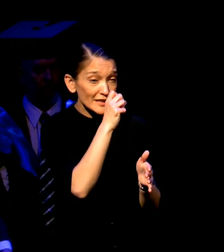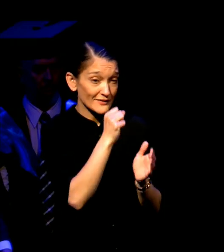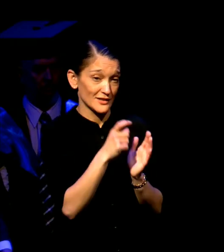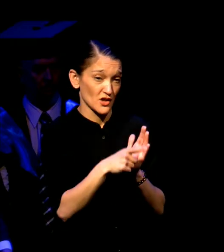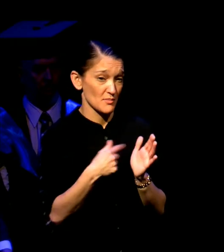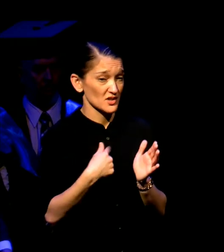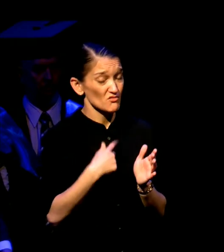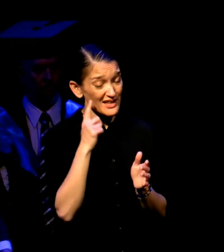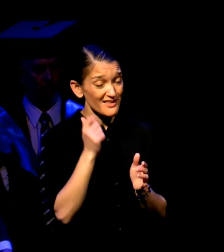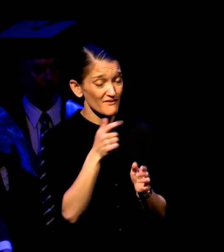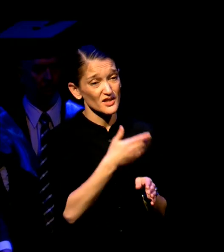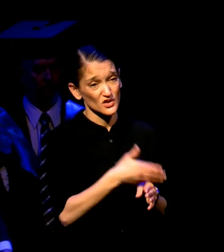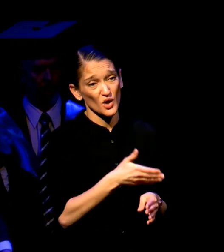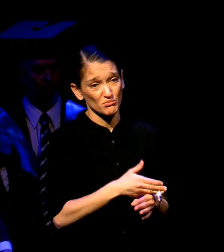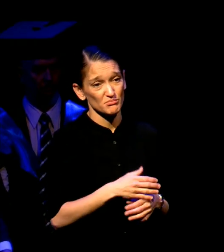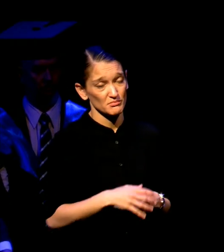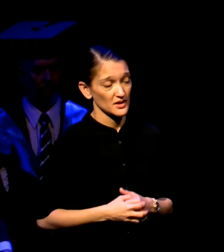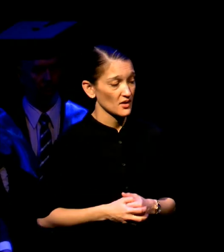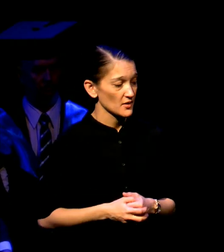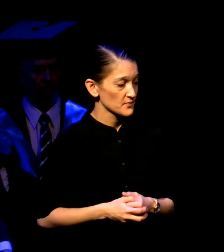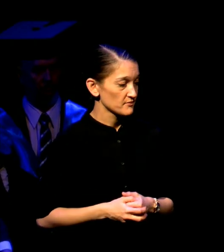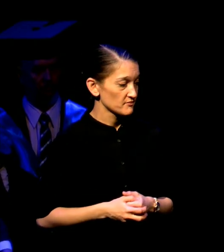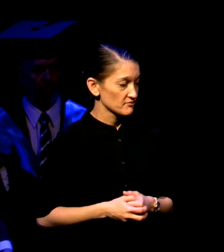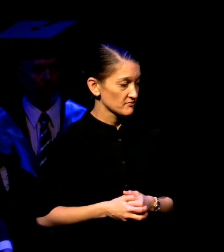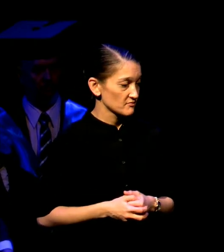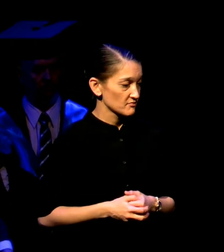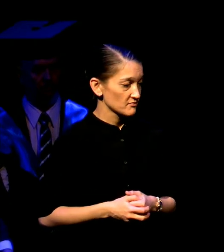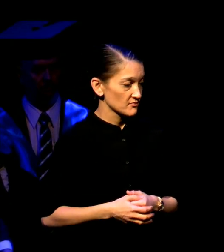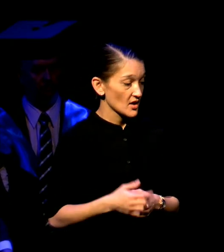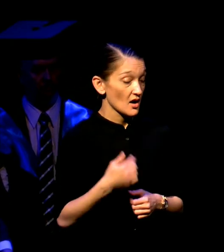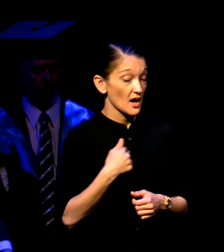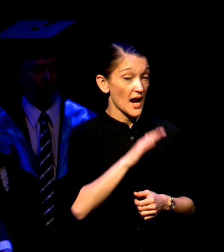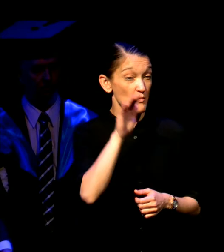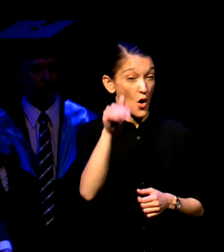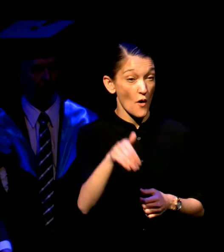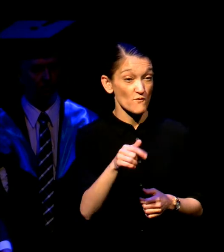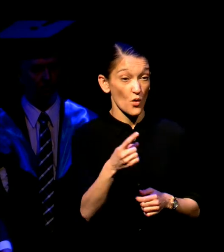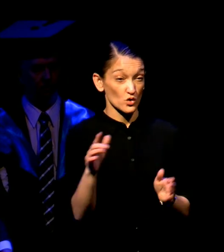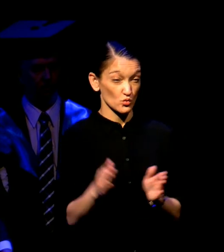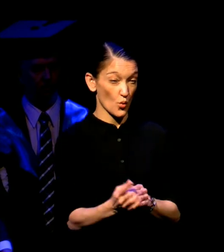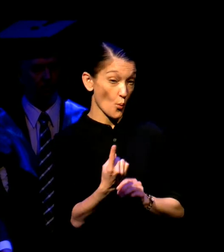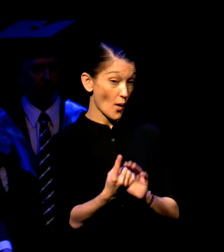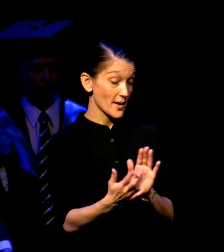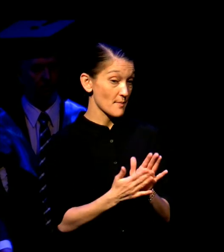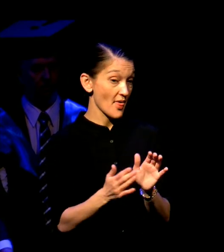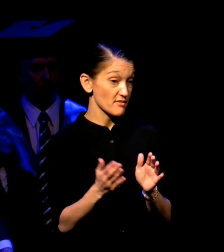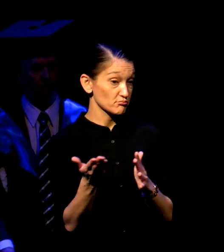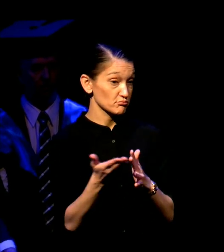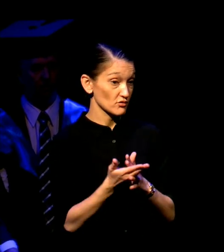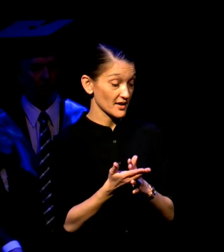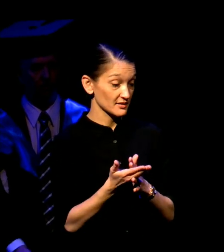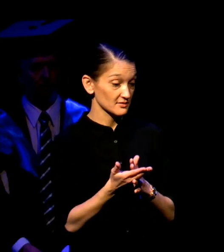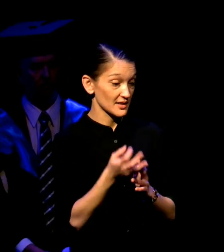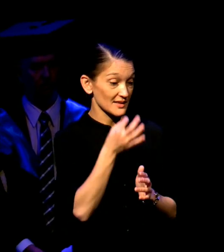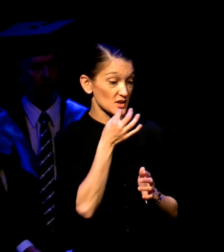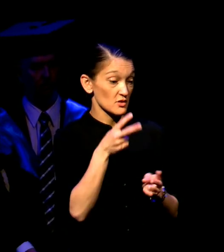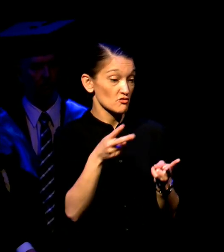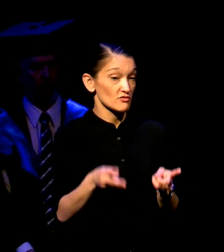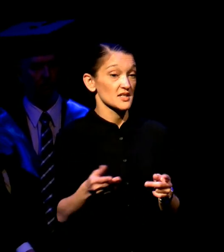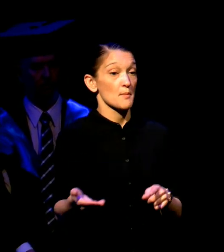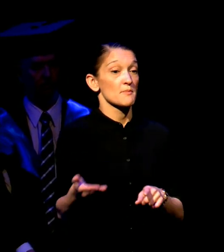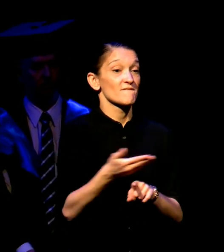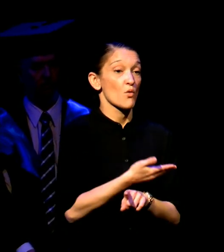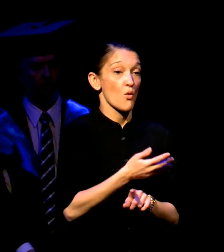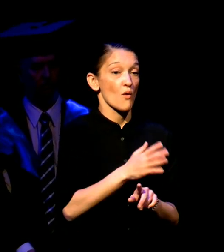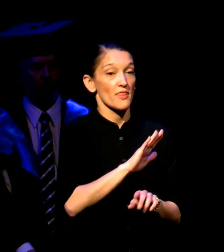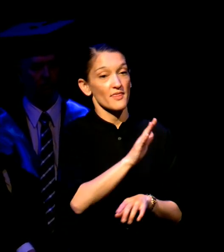done so well for me over the years. I came home for a very short month's break, a little breather before the farewell tour began